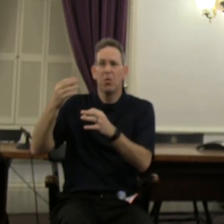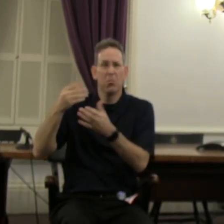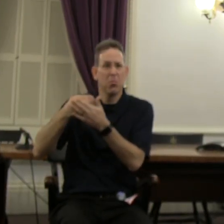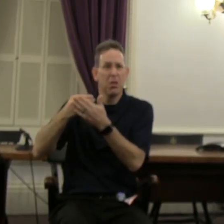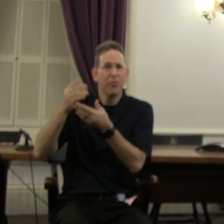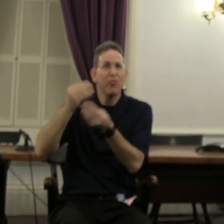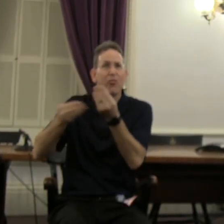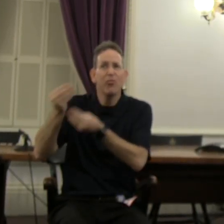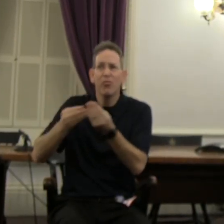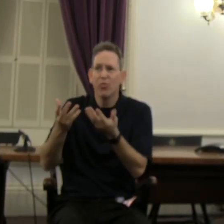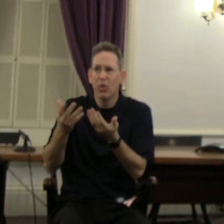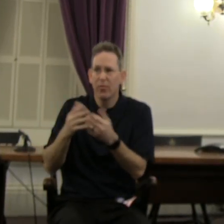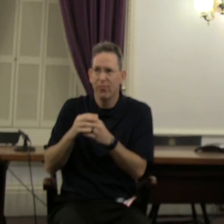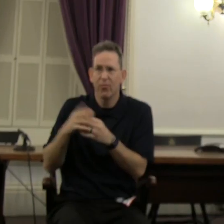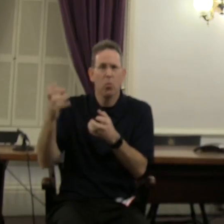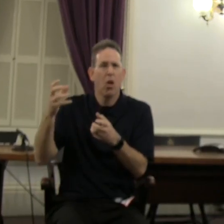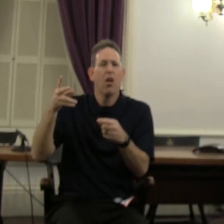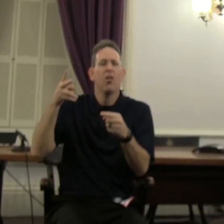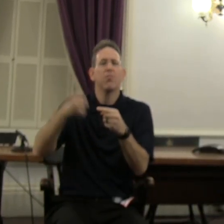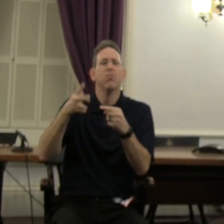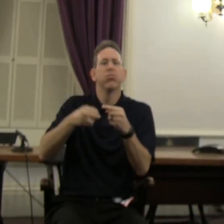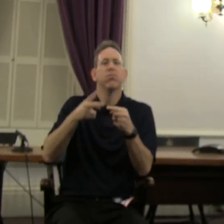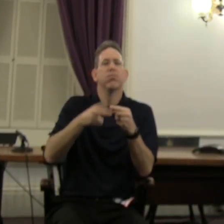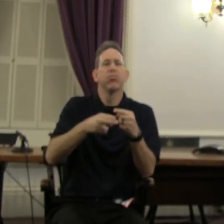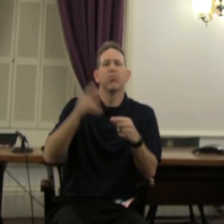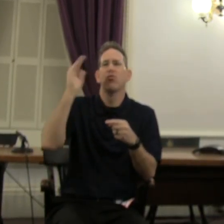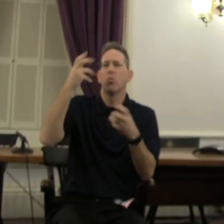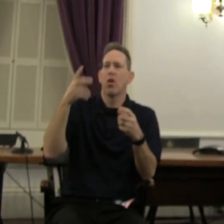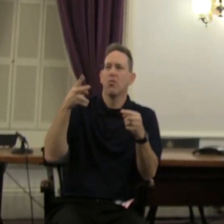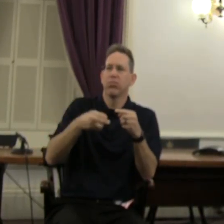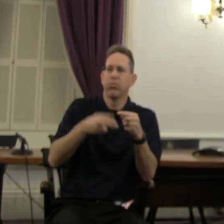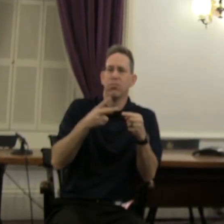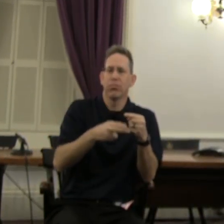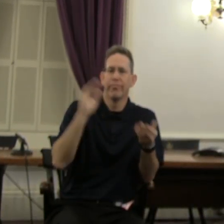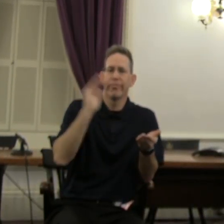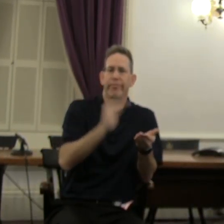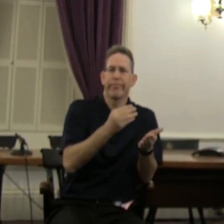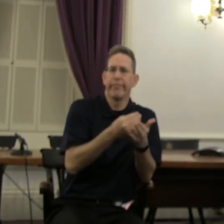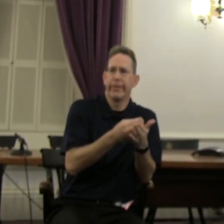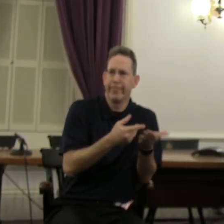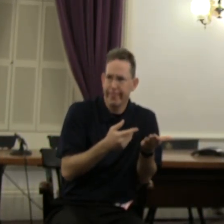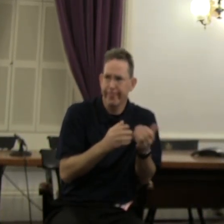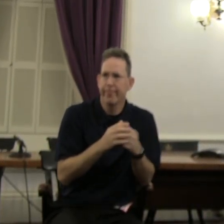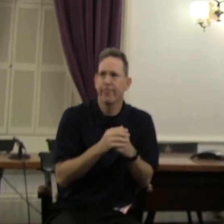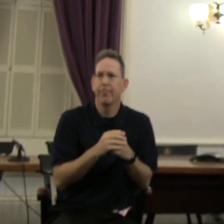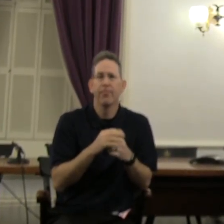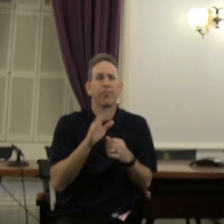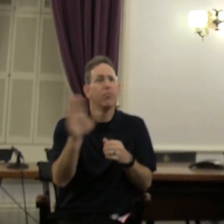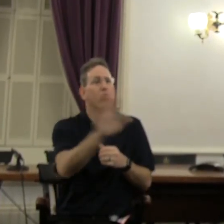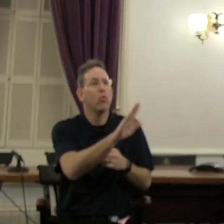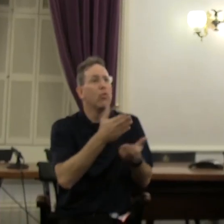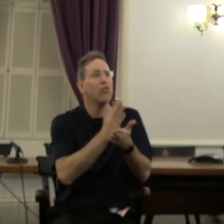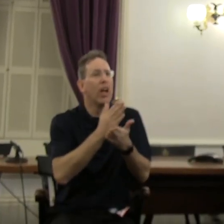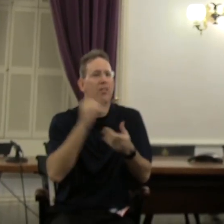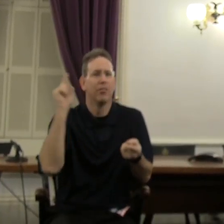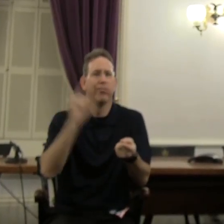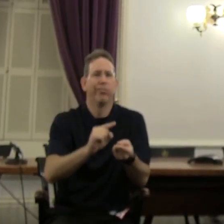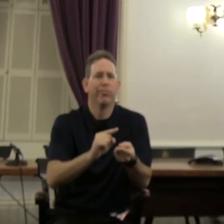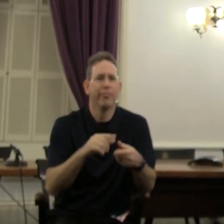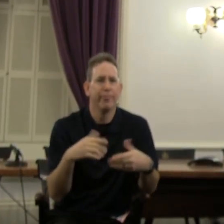I'm sorry, because I'm going to talk about the 2019 Trump budget, which drops most of the